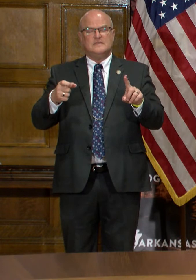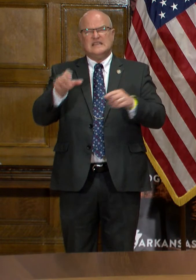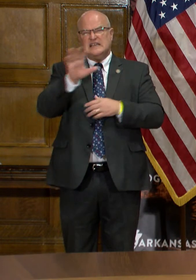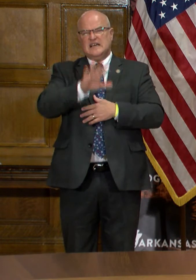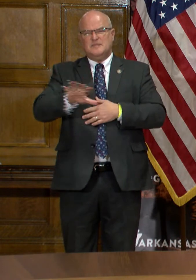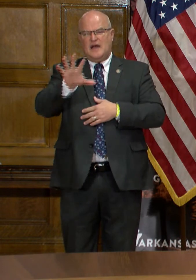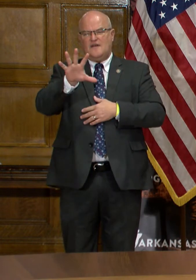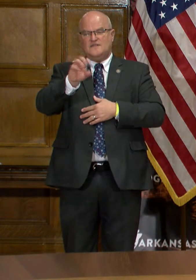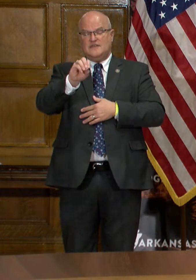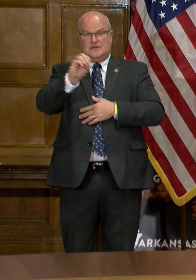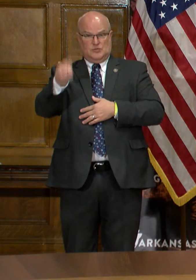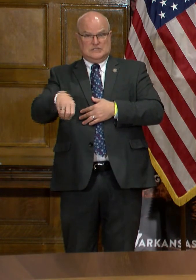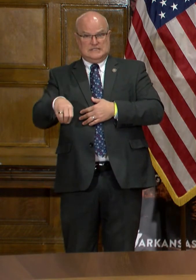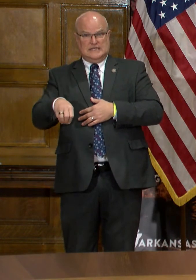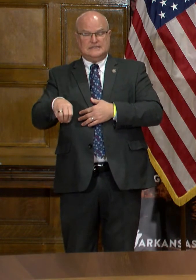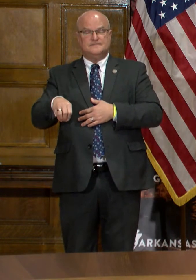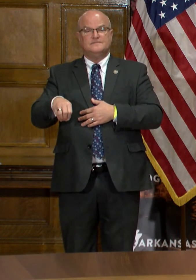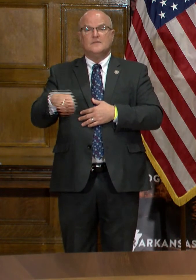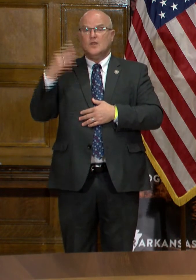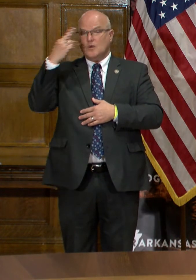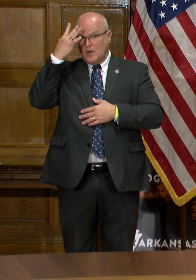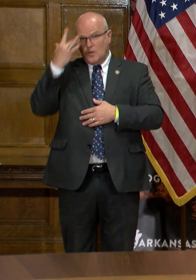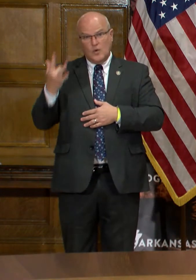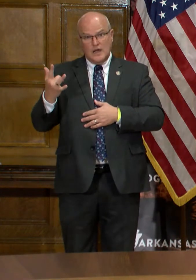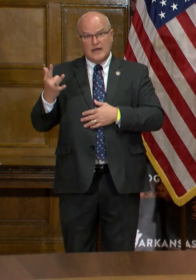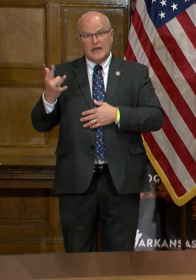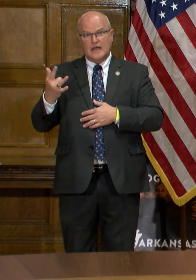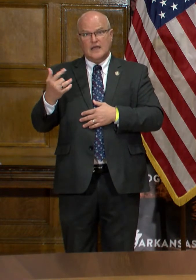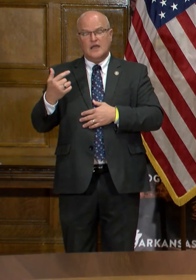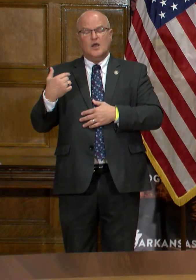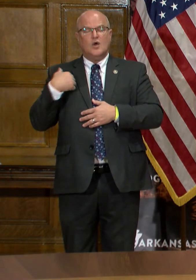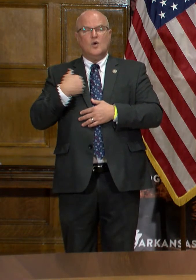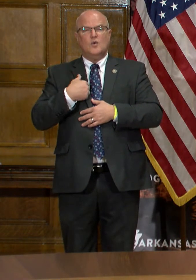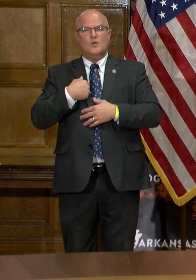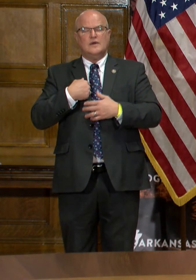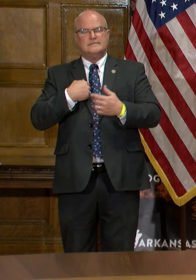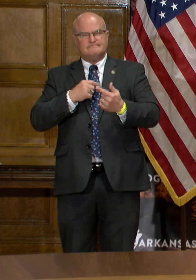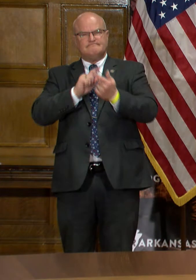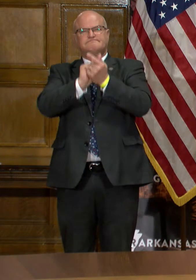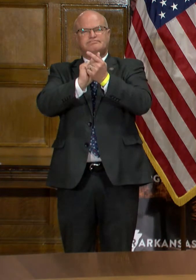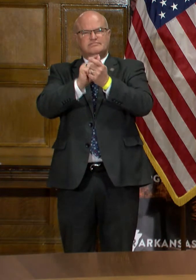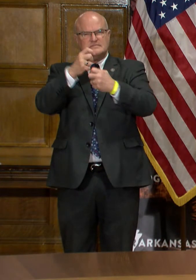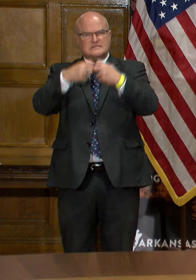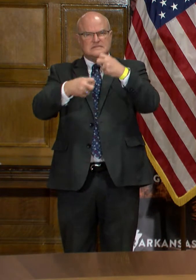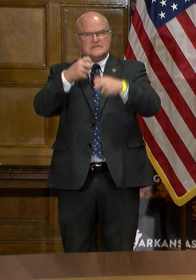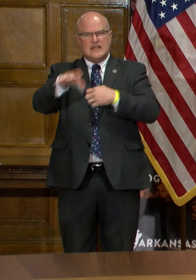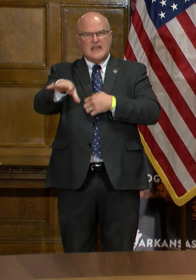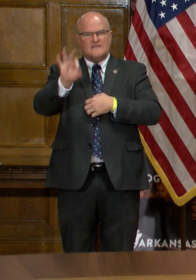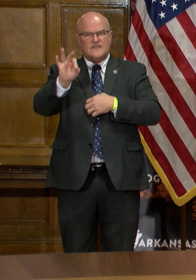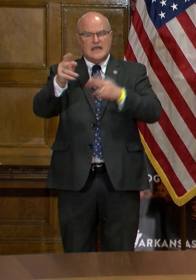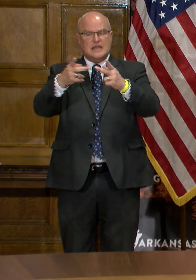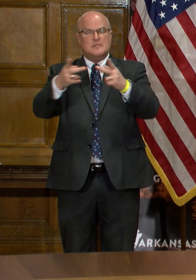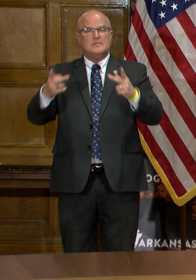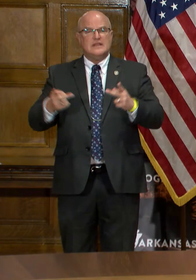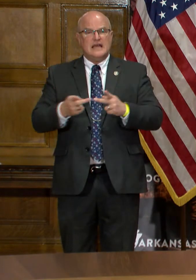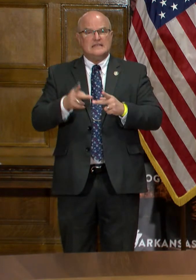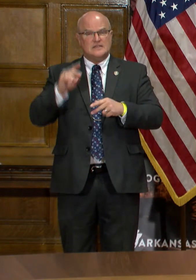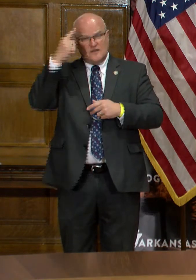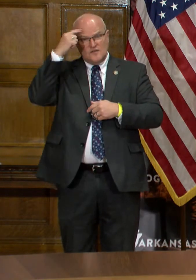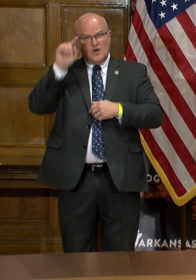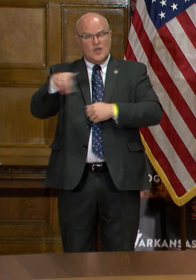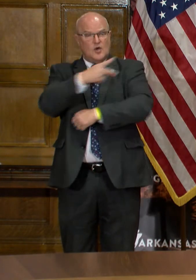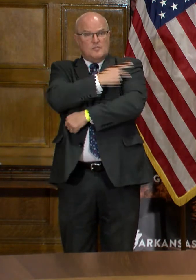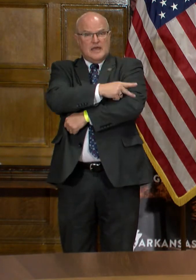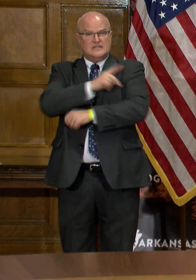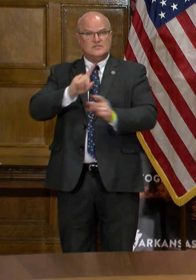about 50% of those. And the reason is because we're running into a bit of difficulty in finding places for those